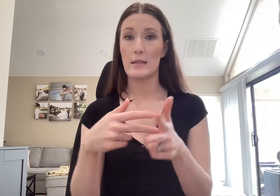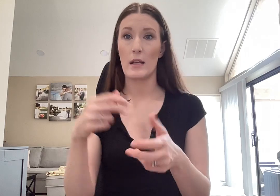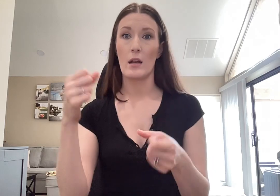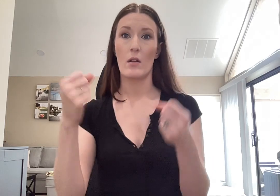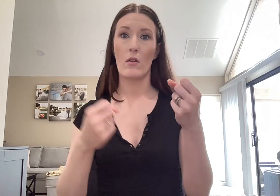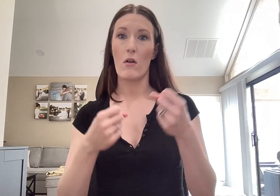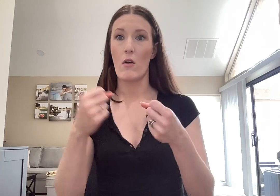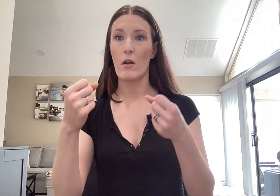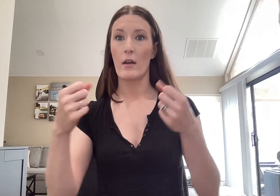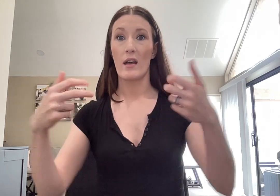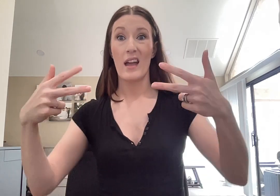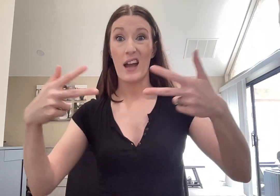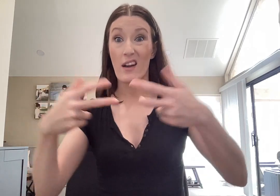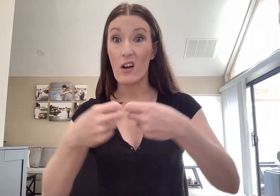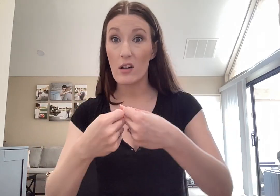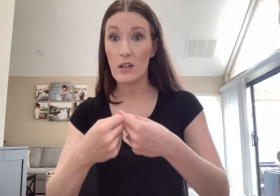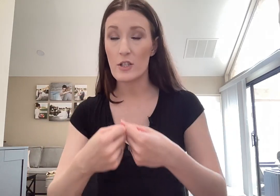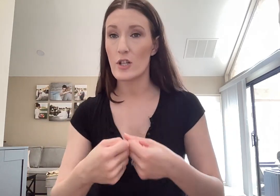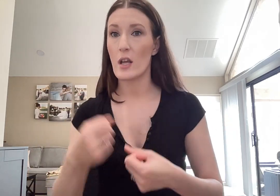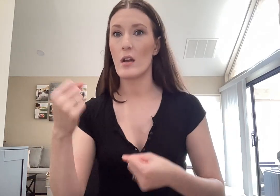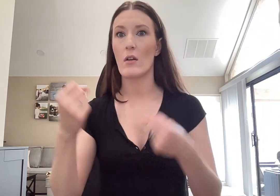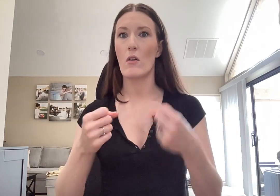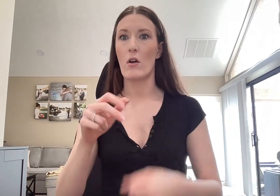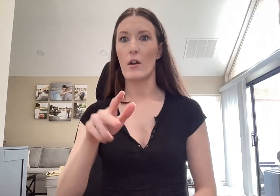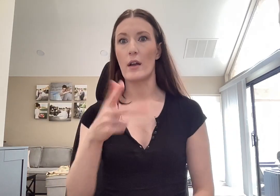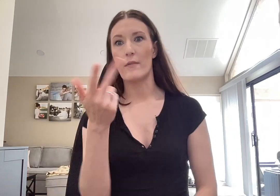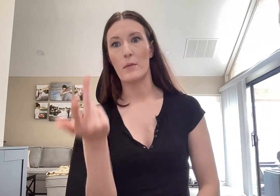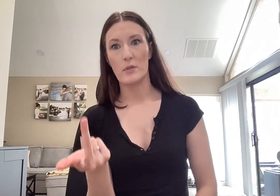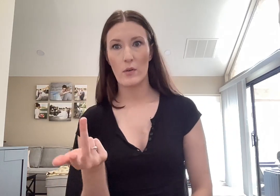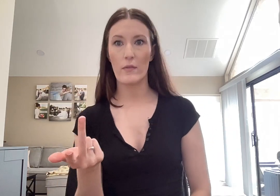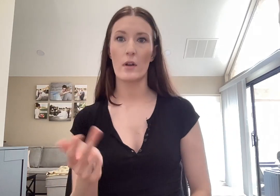accident, car, head-on collision, car, it flips over.